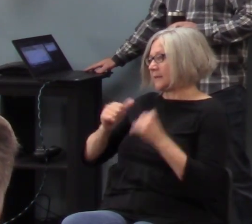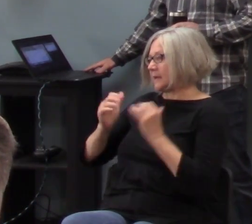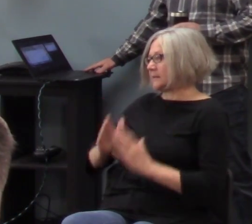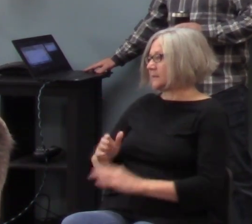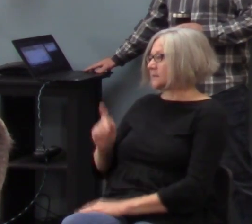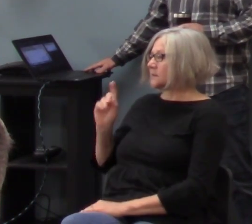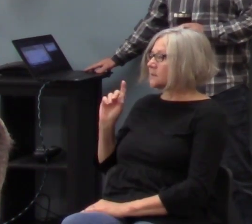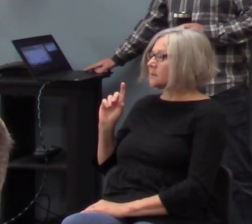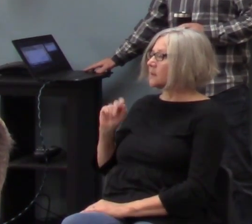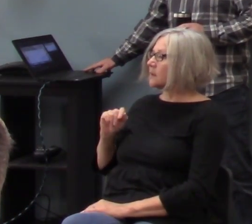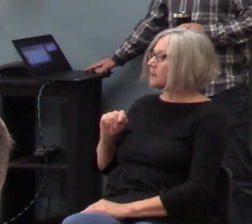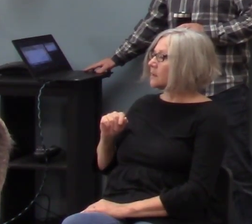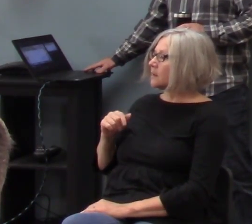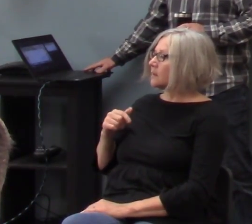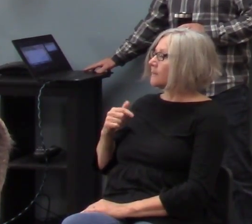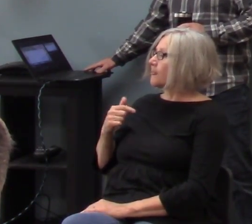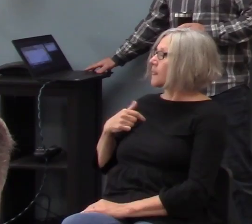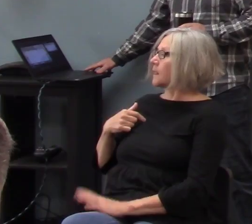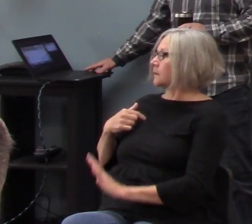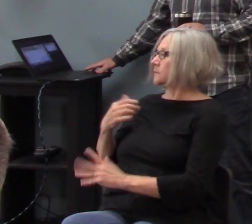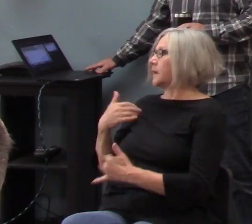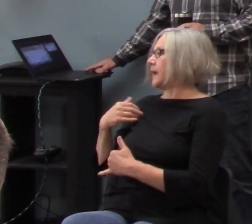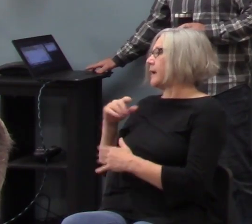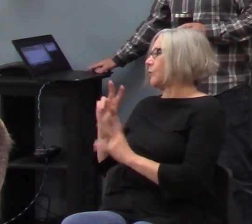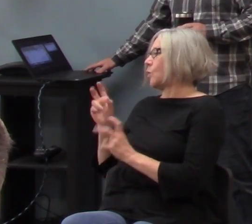goal. I do later, yeah.